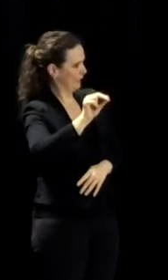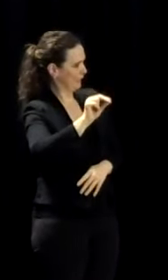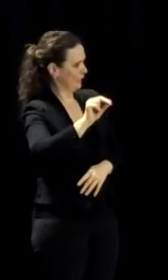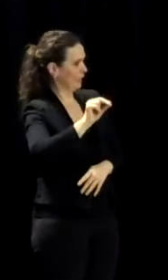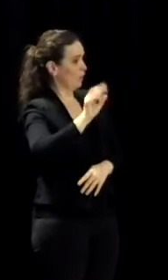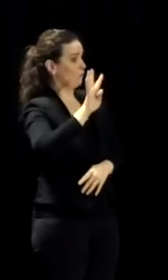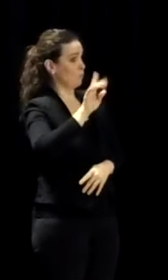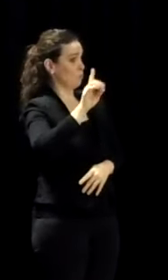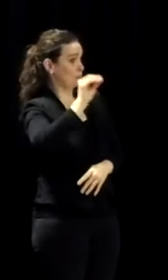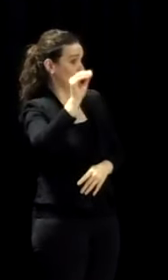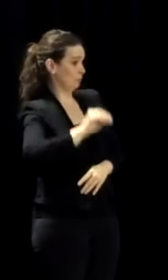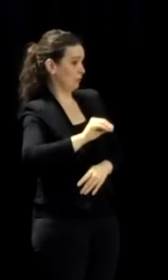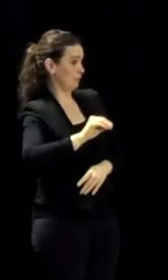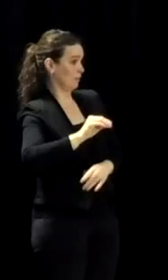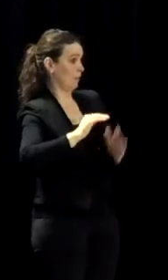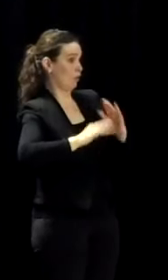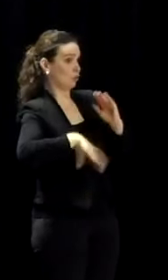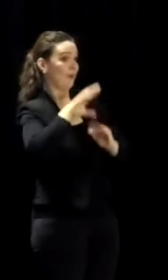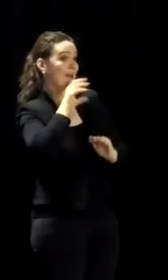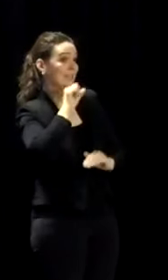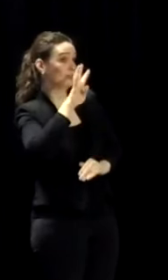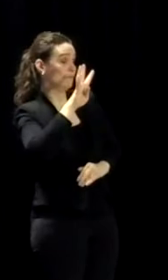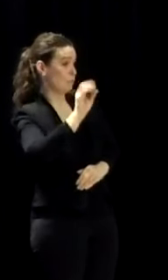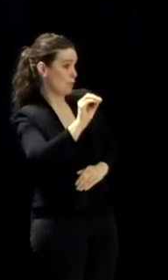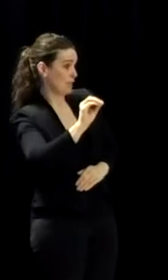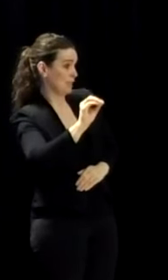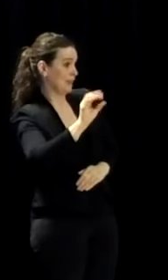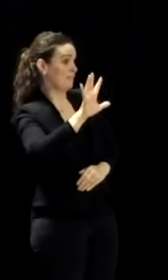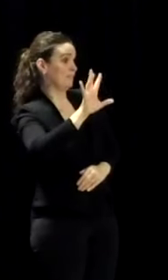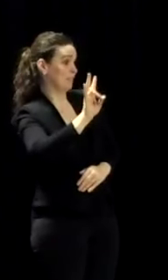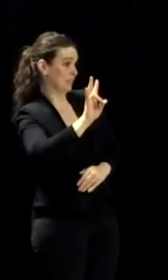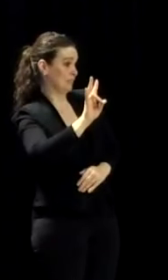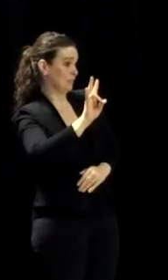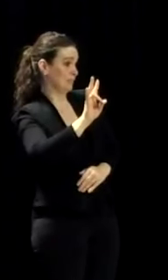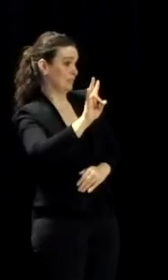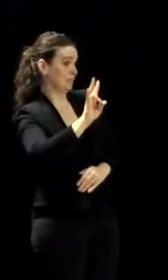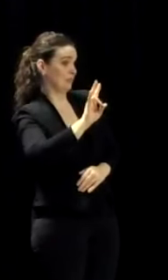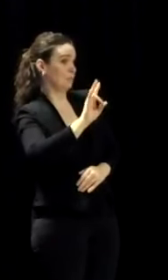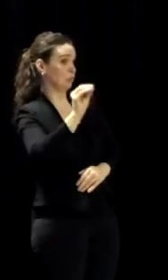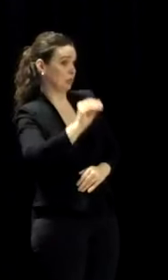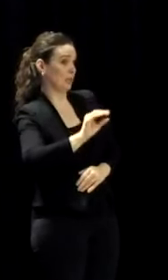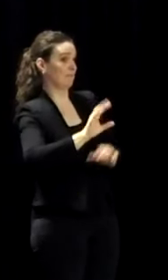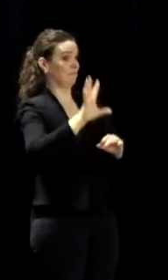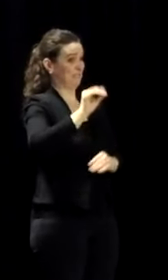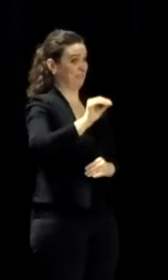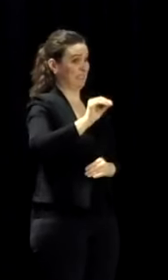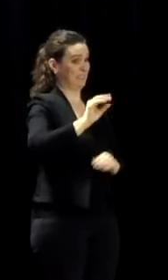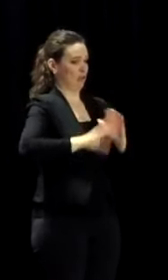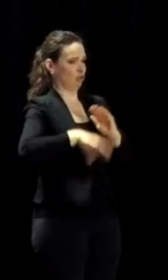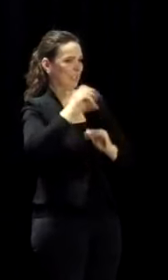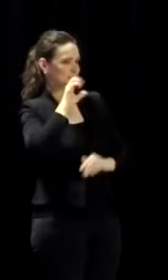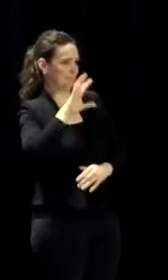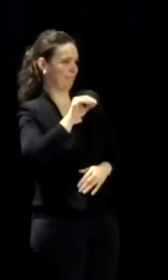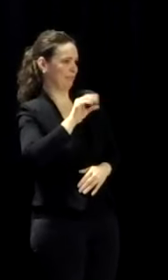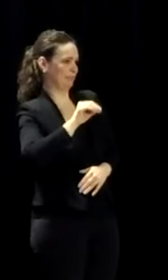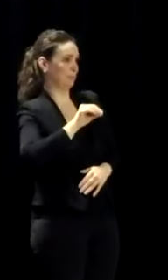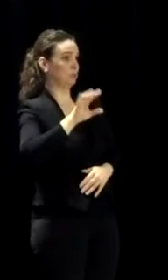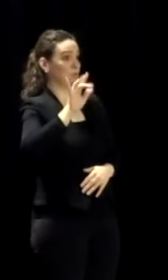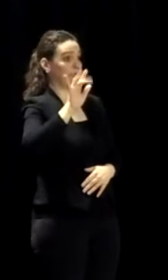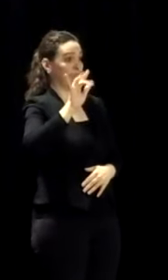40. 57% are under 50. 75% under 60, and then 25% are over